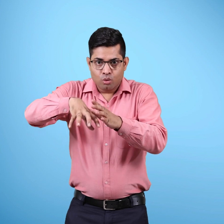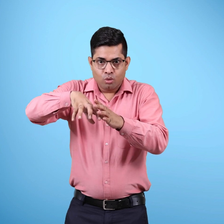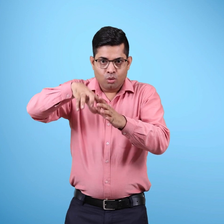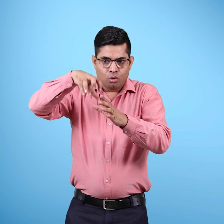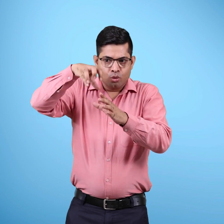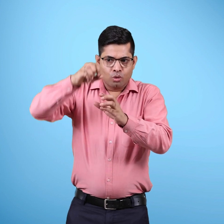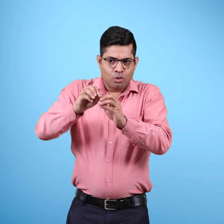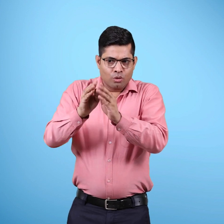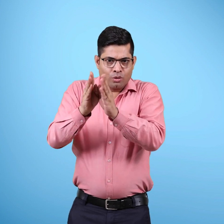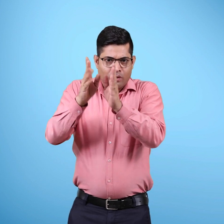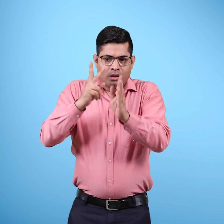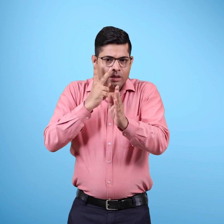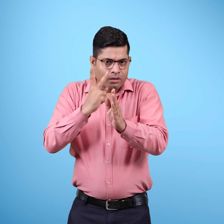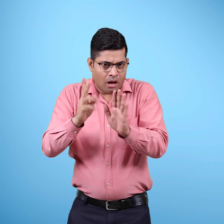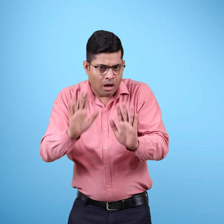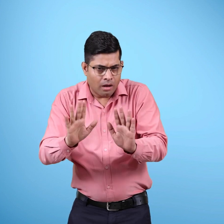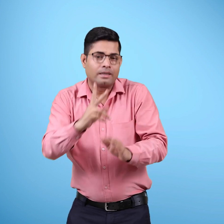Does the color appear in the stem?